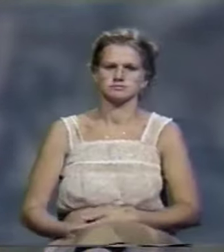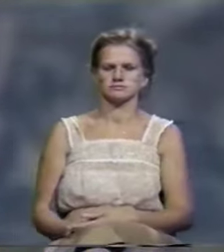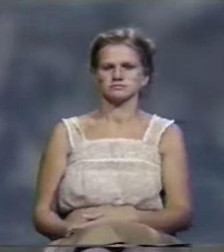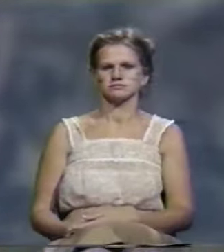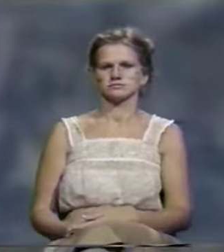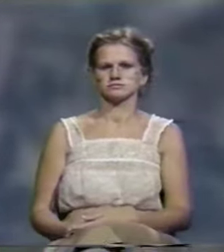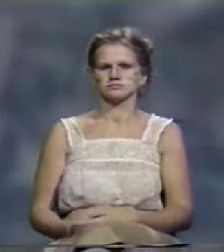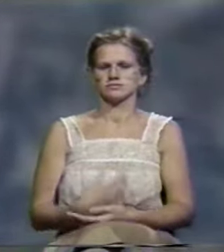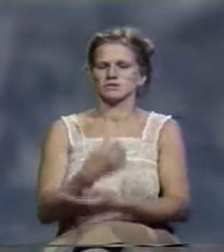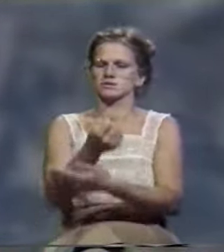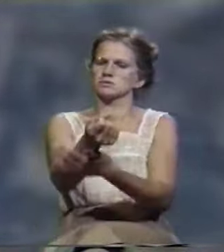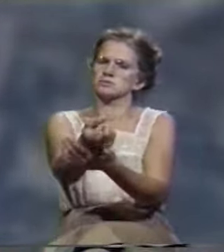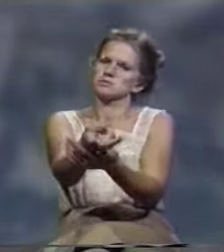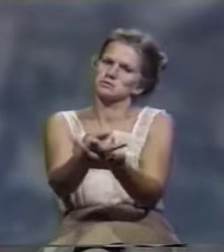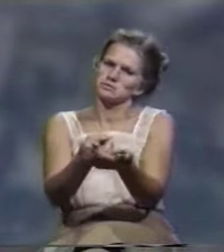To feel worn out.